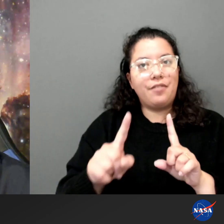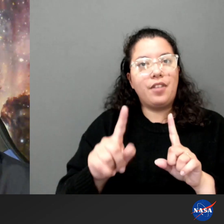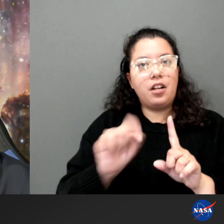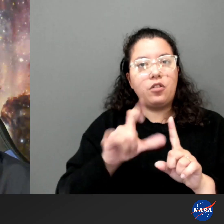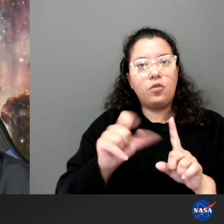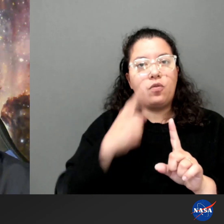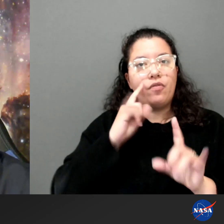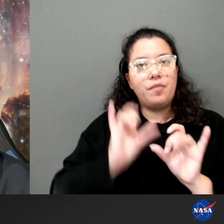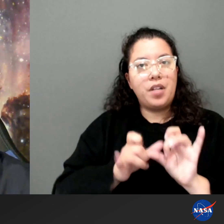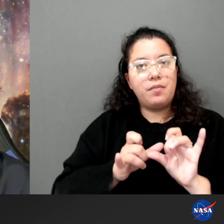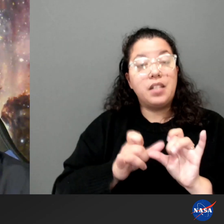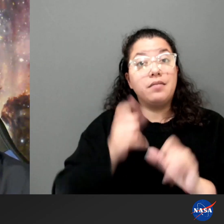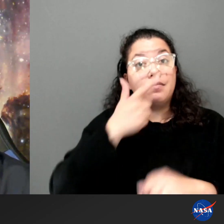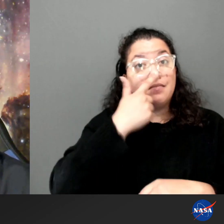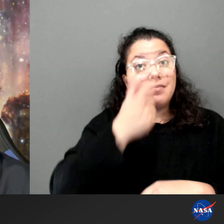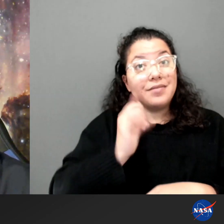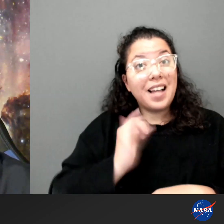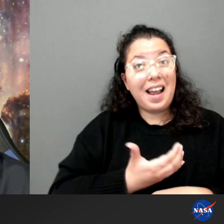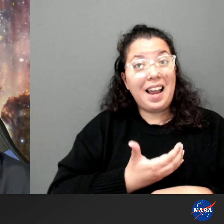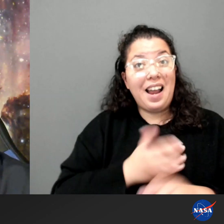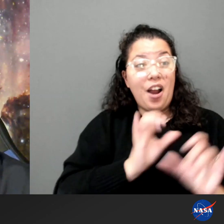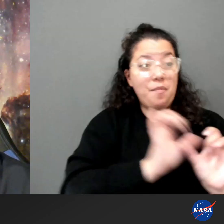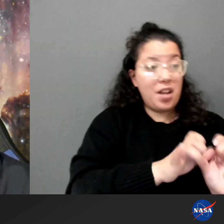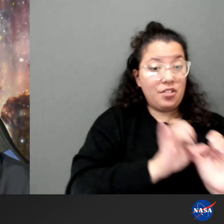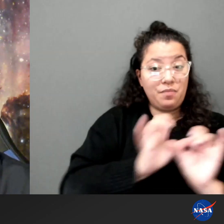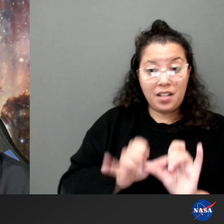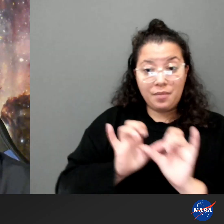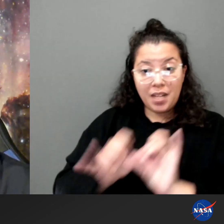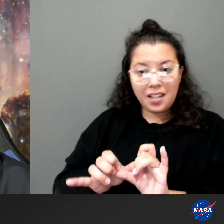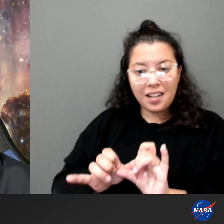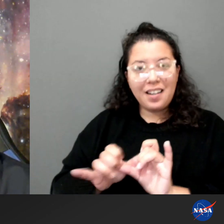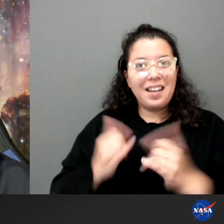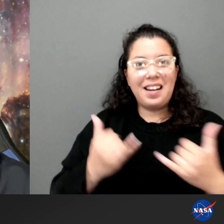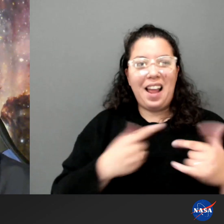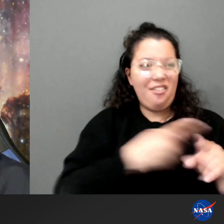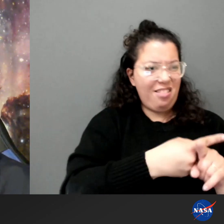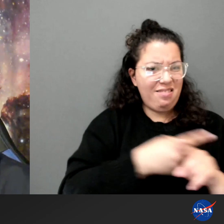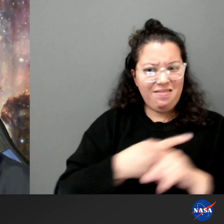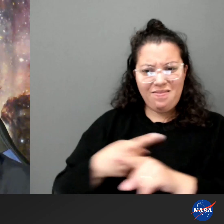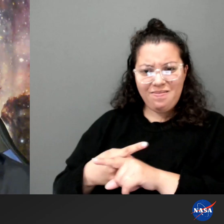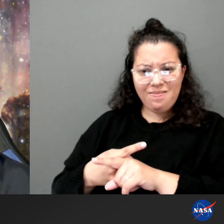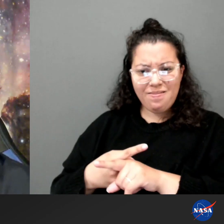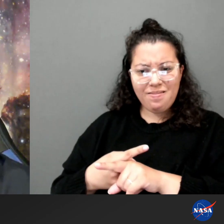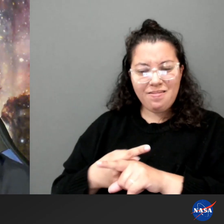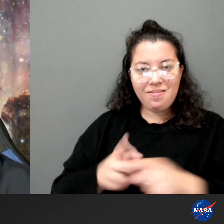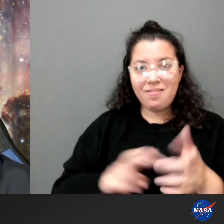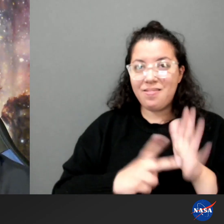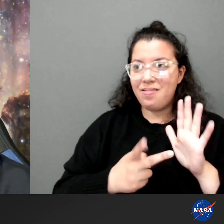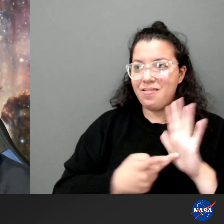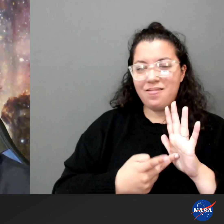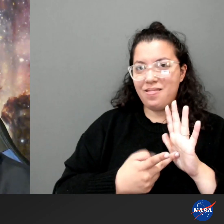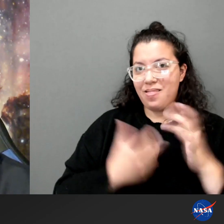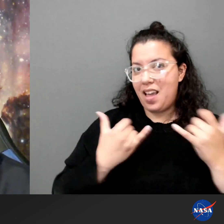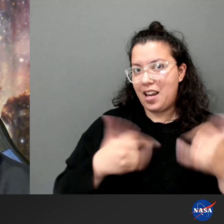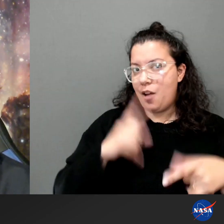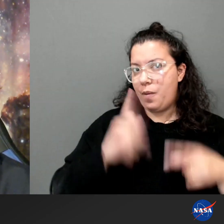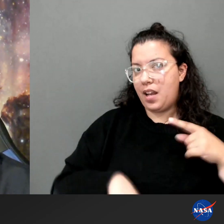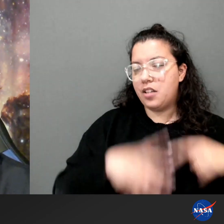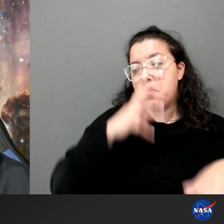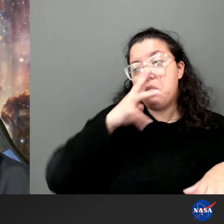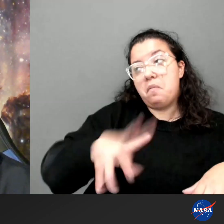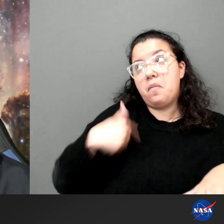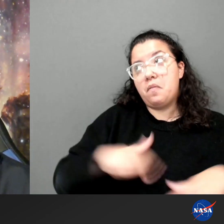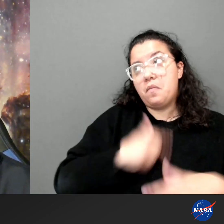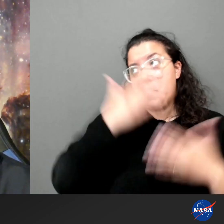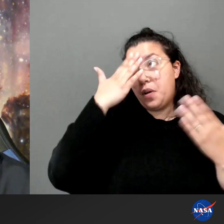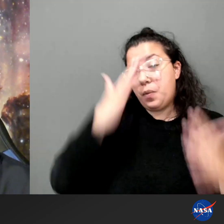starting to disagree with each other. And it's getting to the point where you can't just wave it off and say, no, there's uncertainty. They're actually